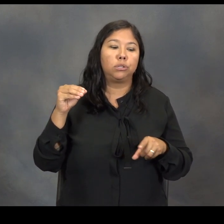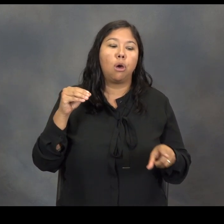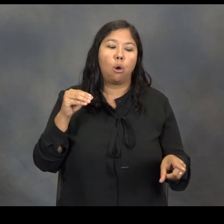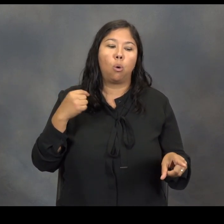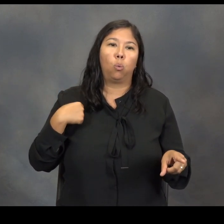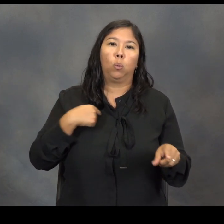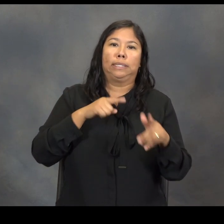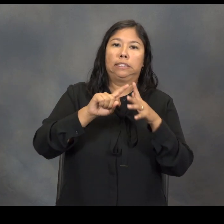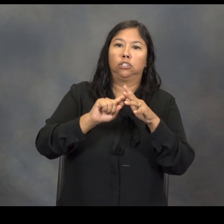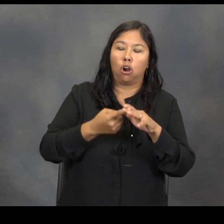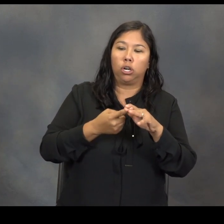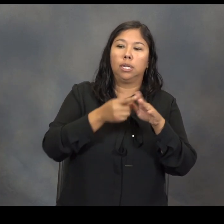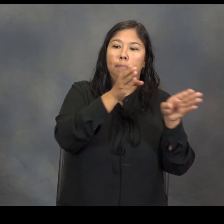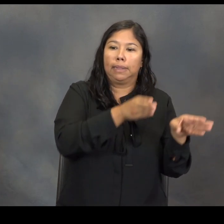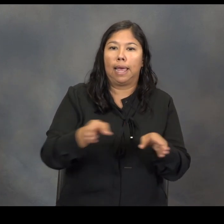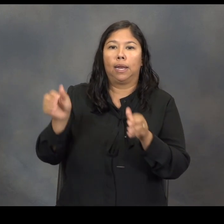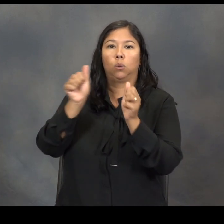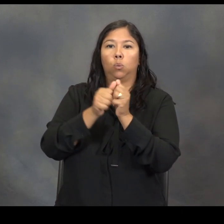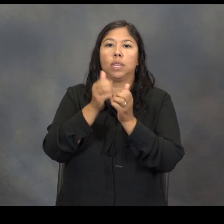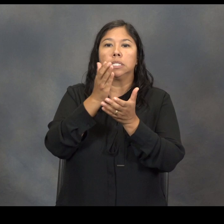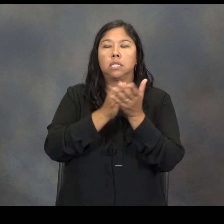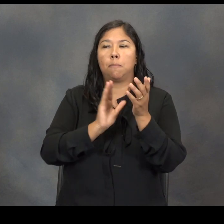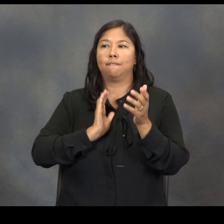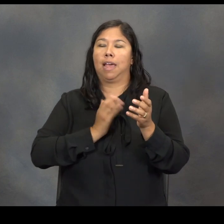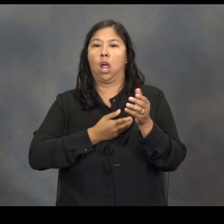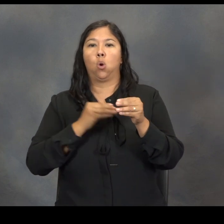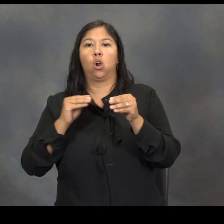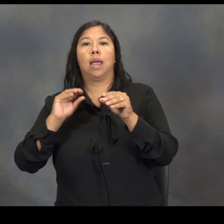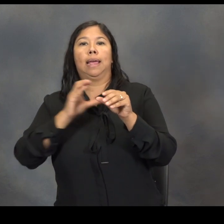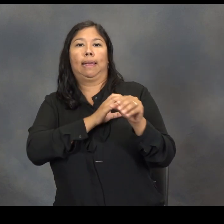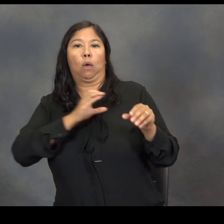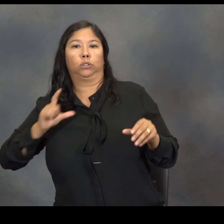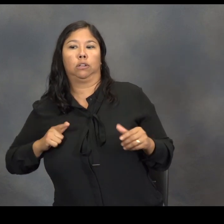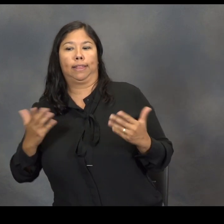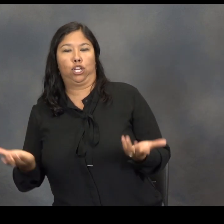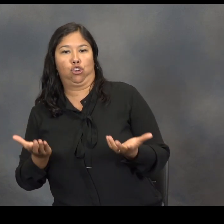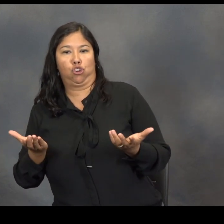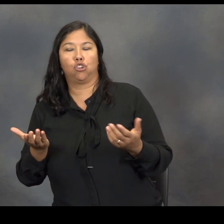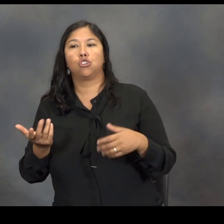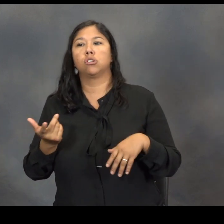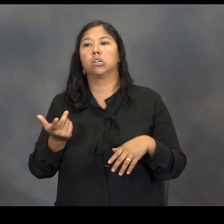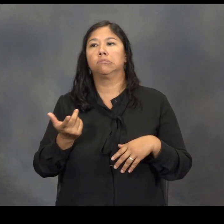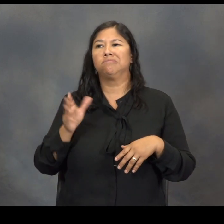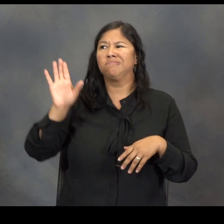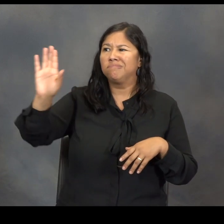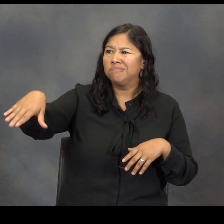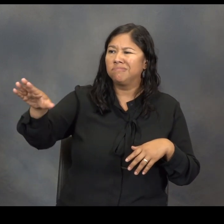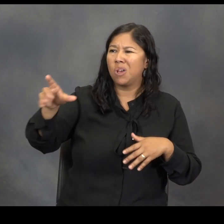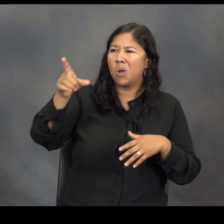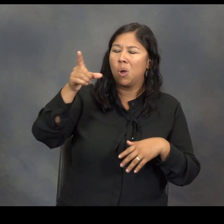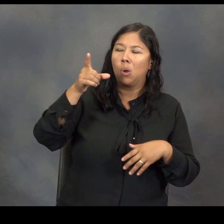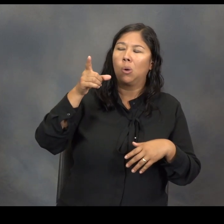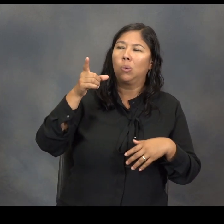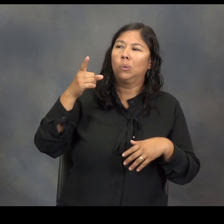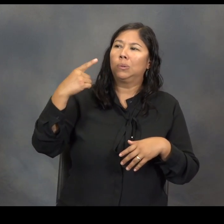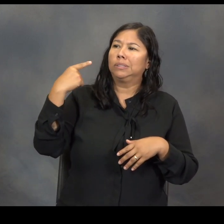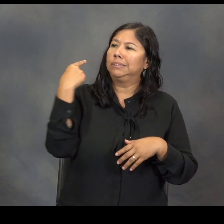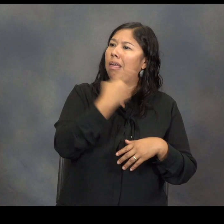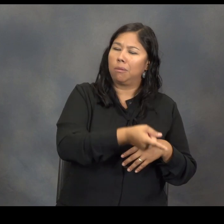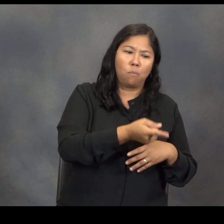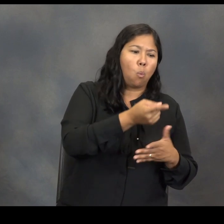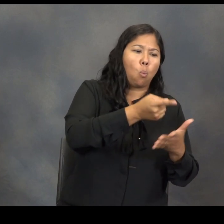We started doing some planning with our Participant Advisory Council here at Community Action and just started saying, like, what do you need? What's out